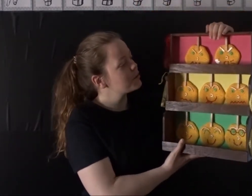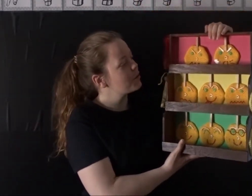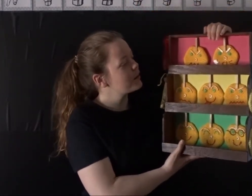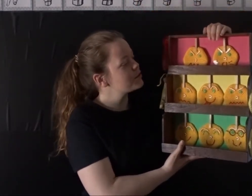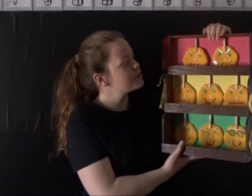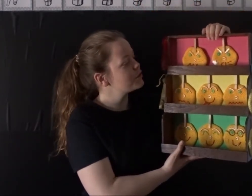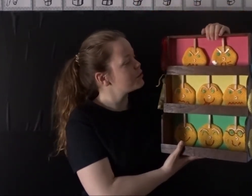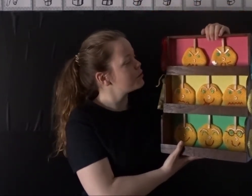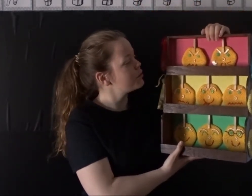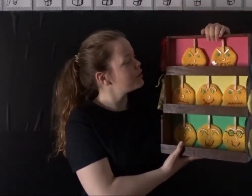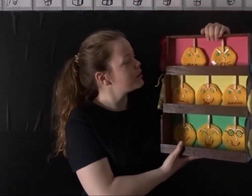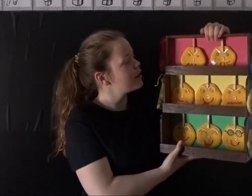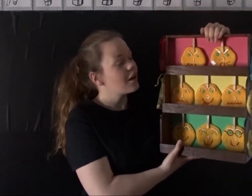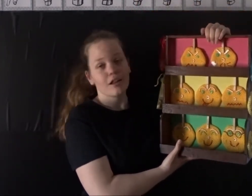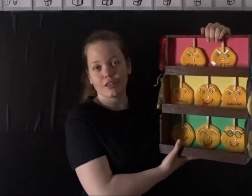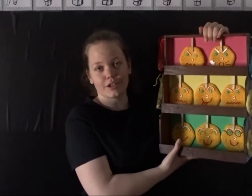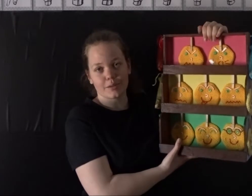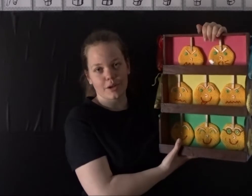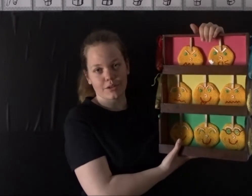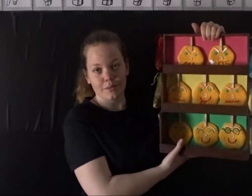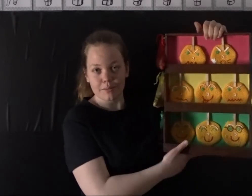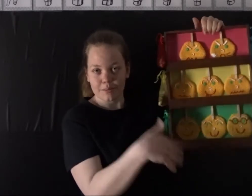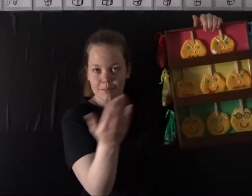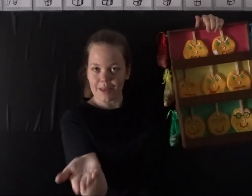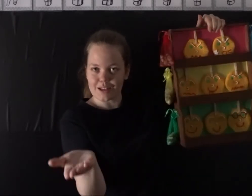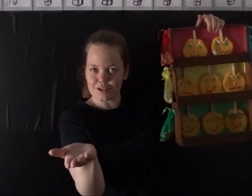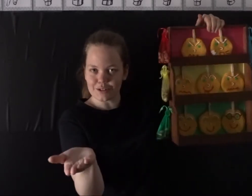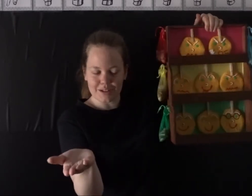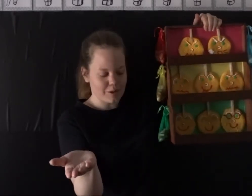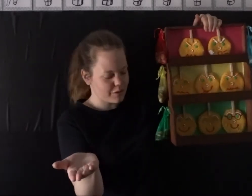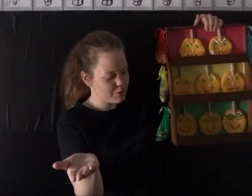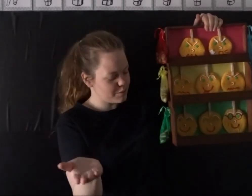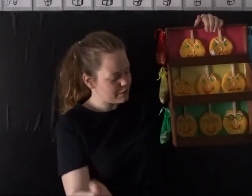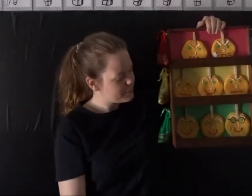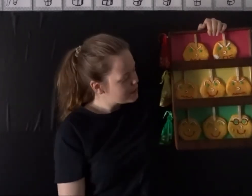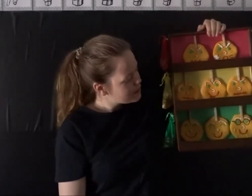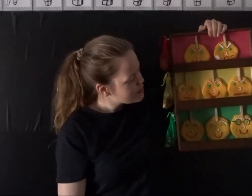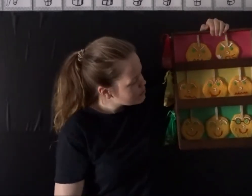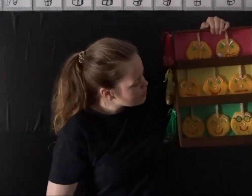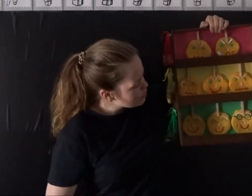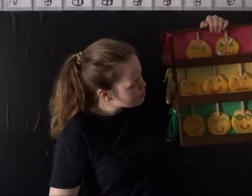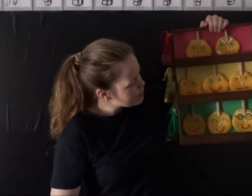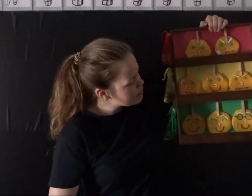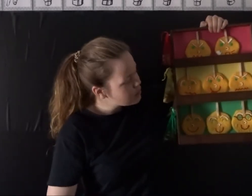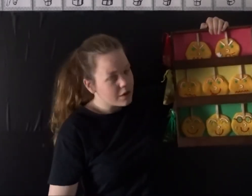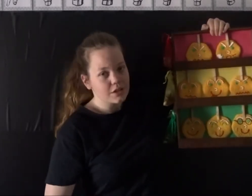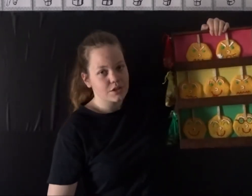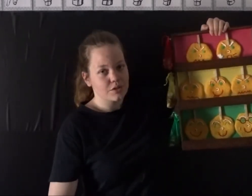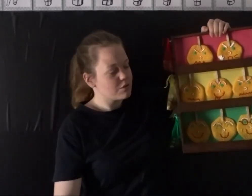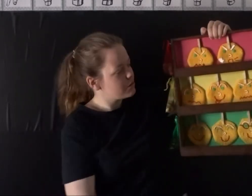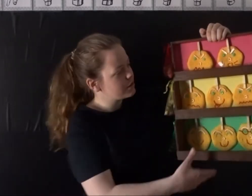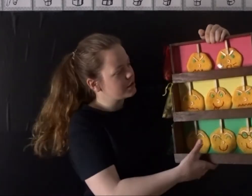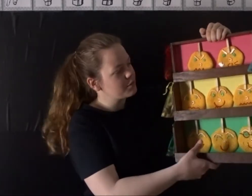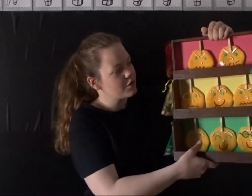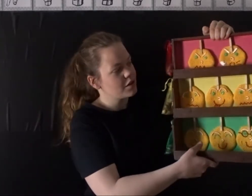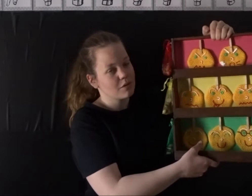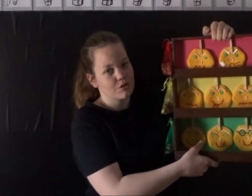going to learn about them as you learn about them with me. So we are going to learn about our